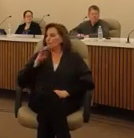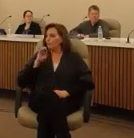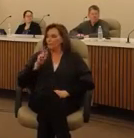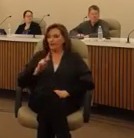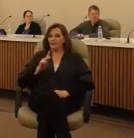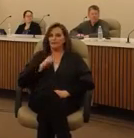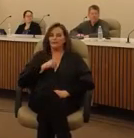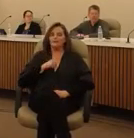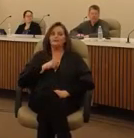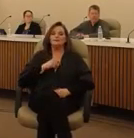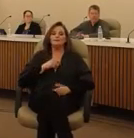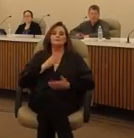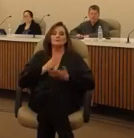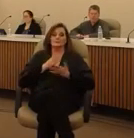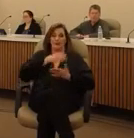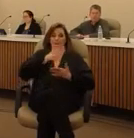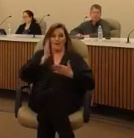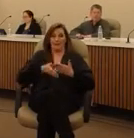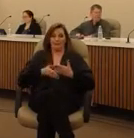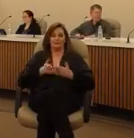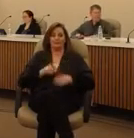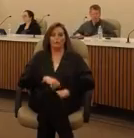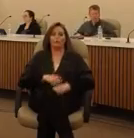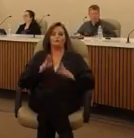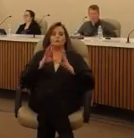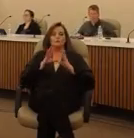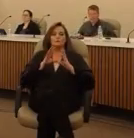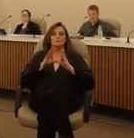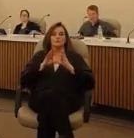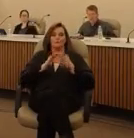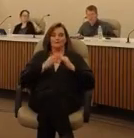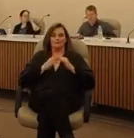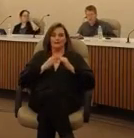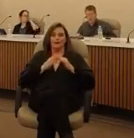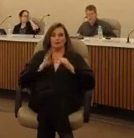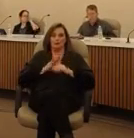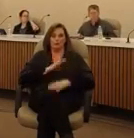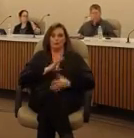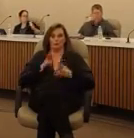and we're going to start a new one for the town board meeting? Yep, we're going to take a 5-minute break.